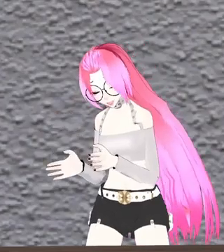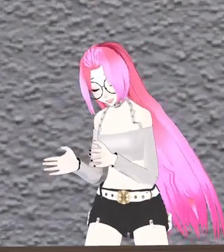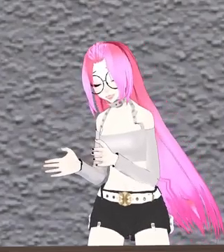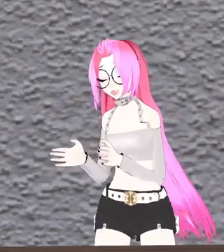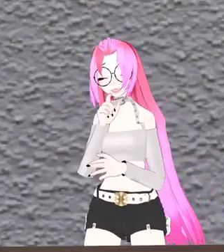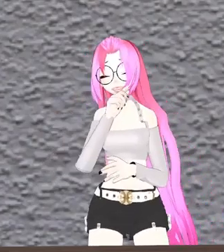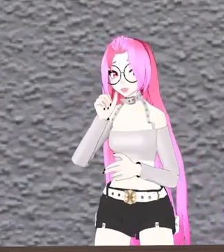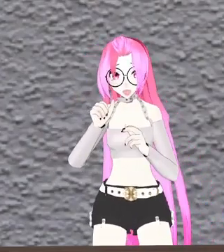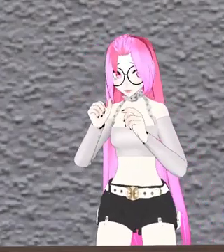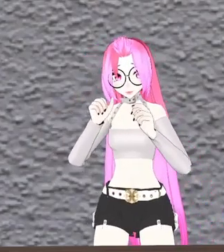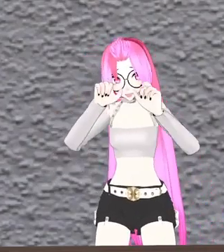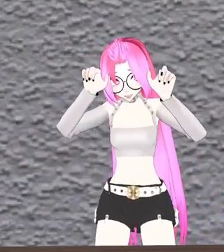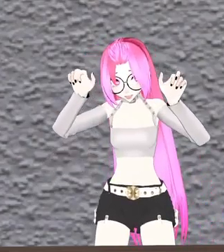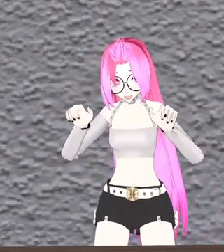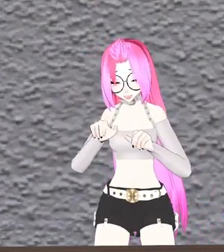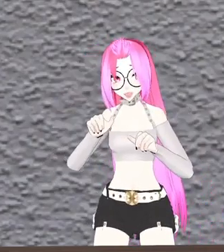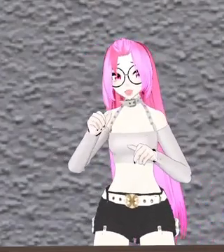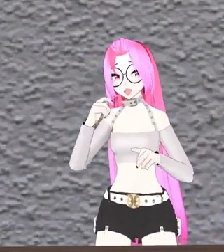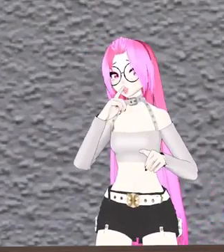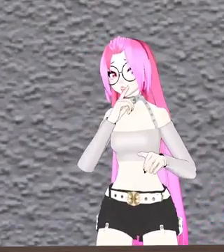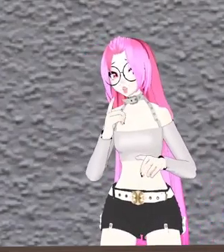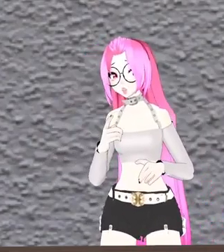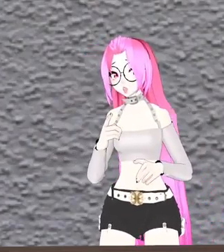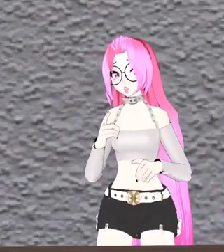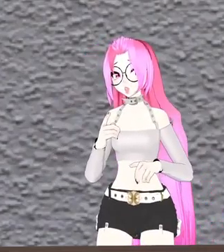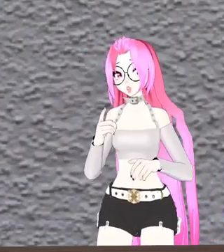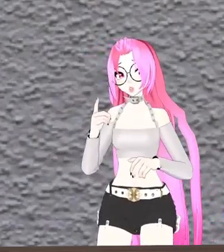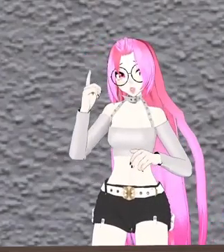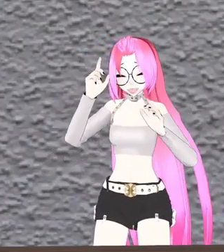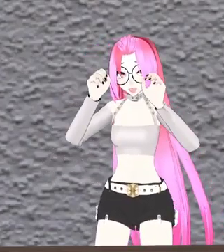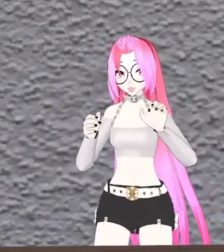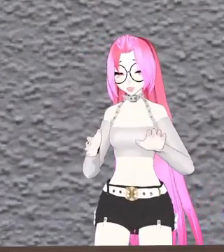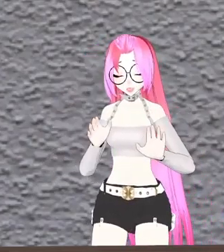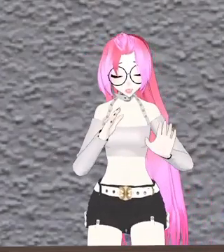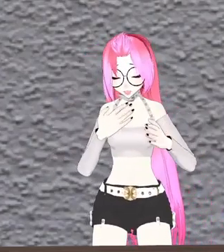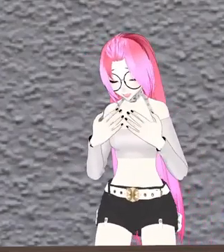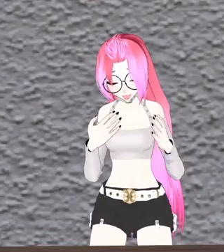this, not this. I'm sure the teacher, whoever